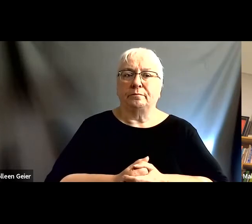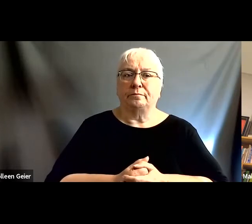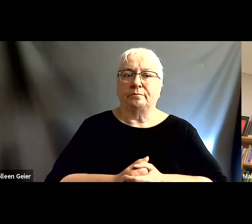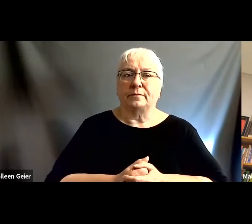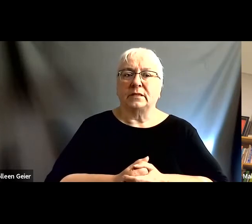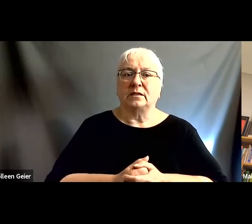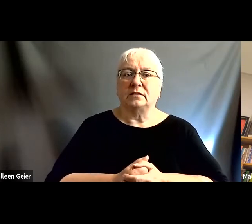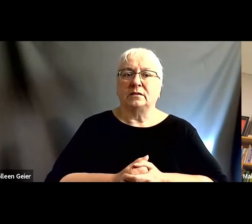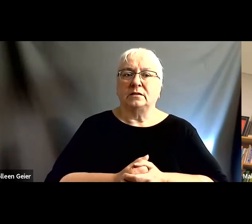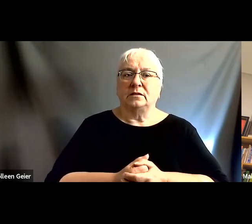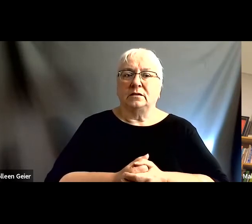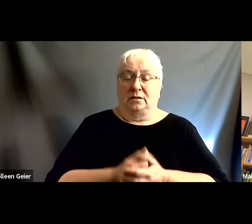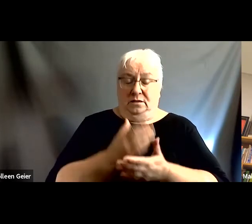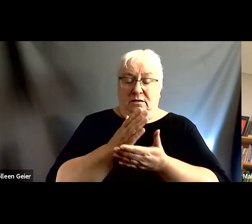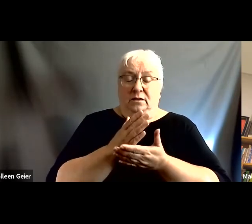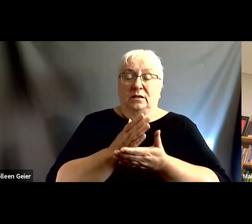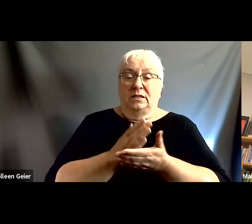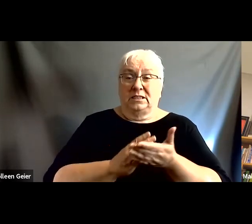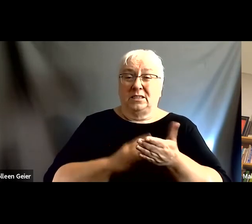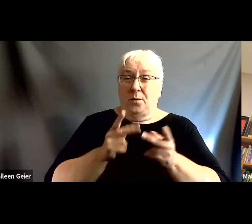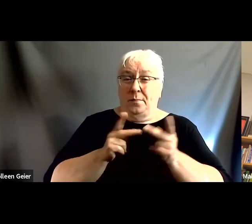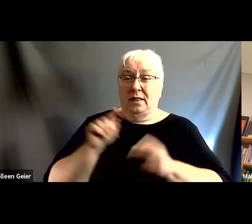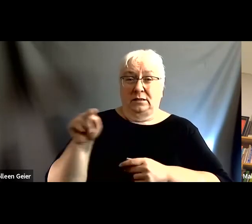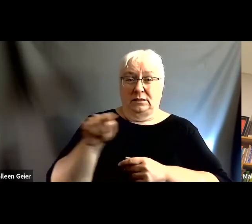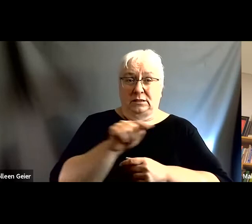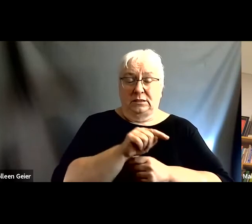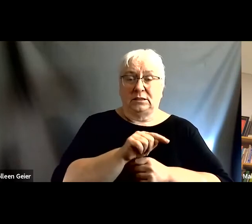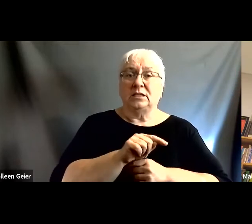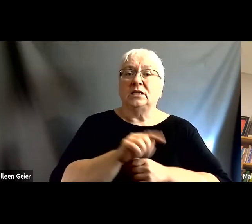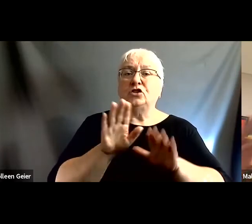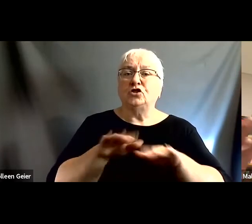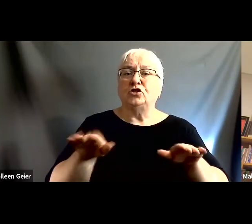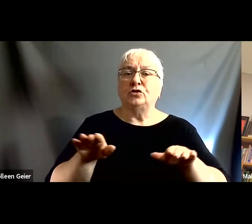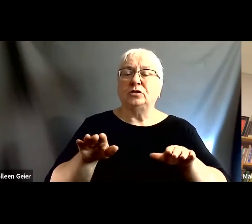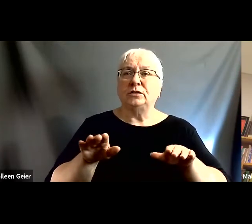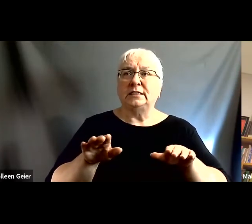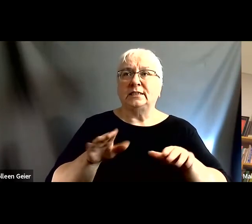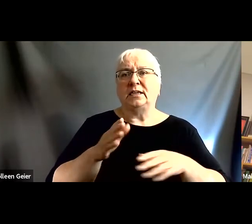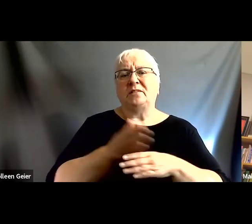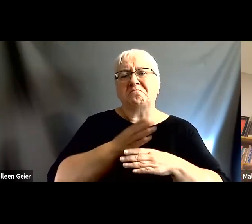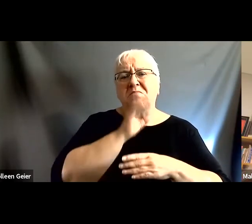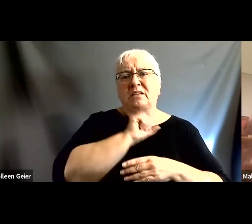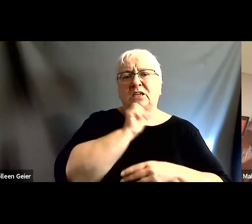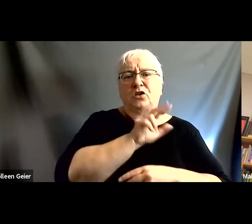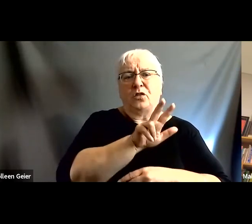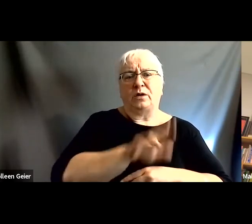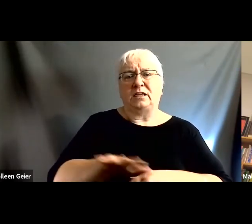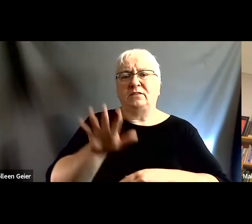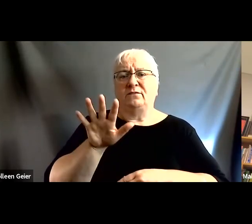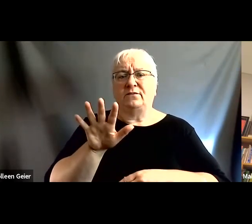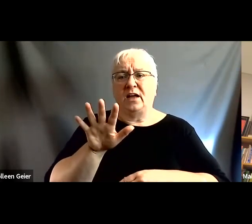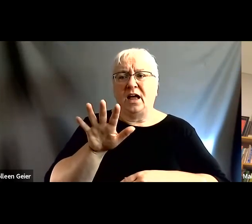think they have found that children who lose out on education between the ages of 3 and 5 have